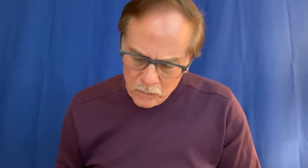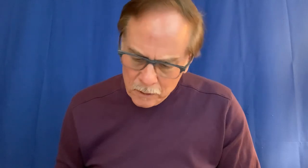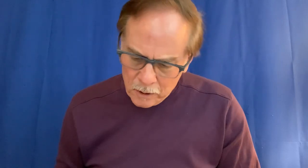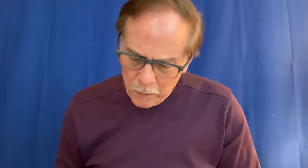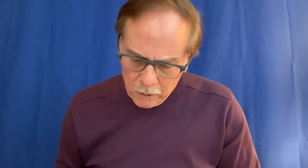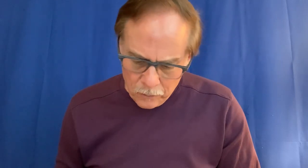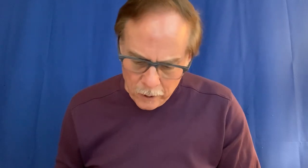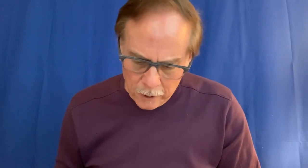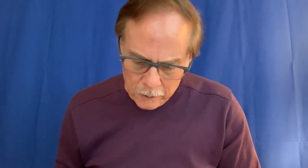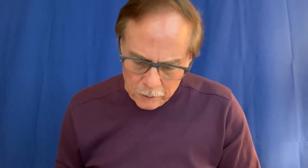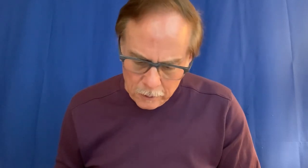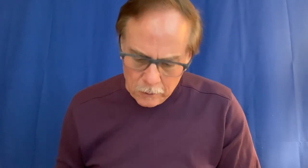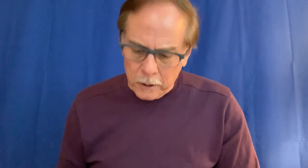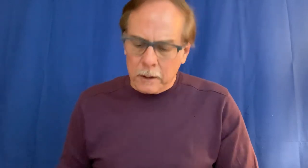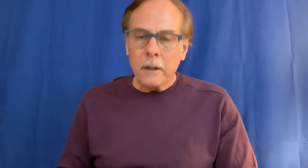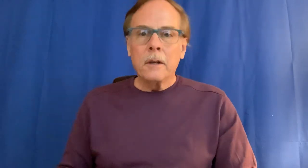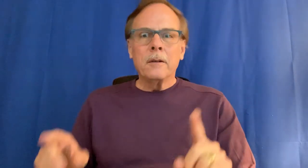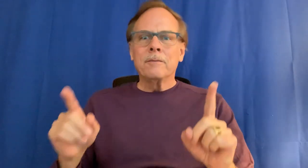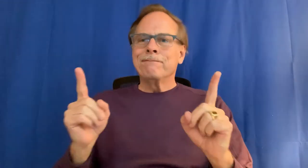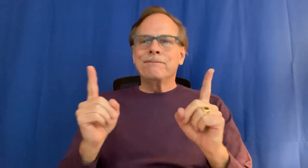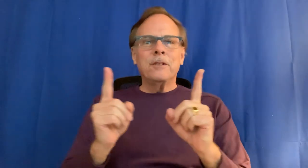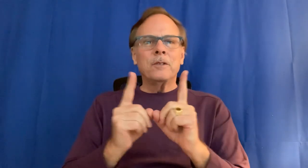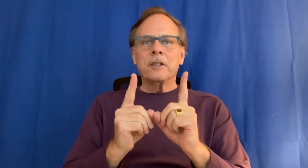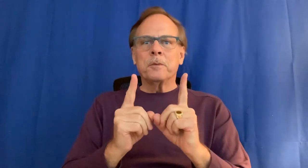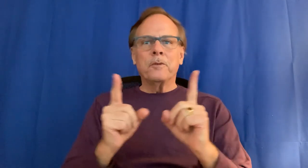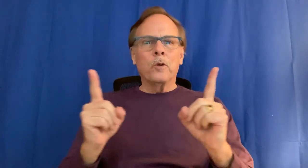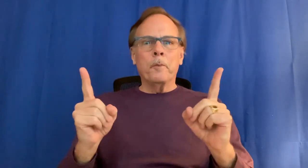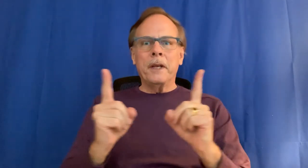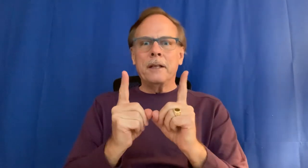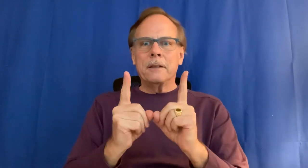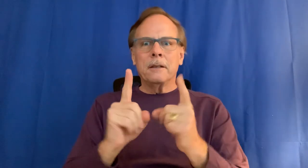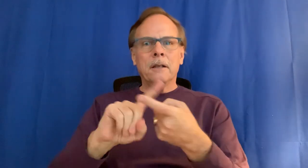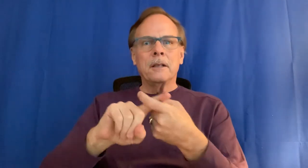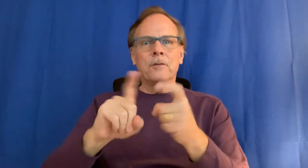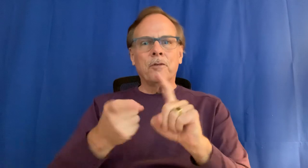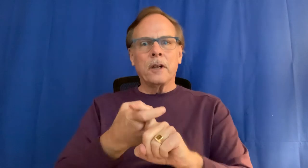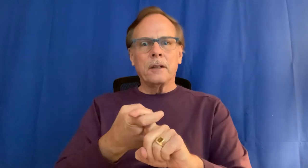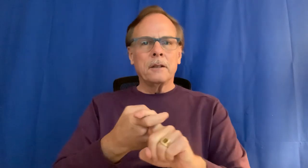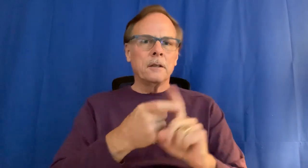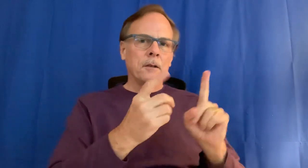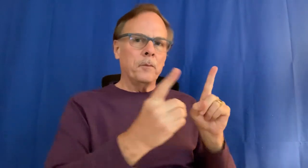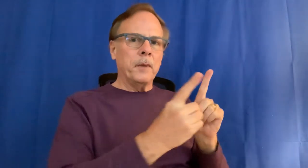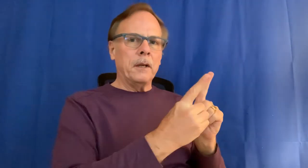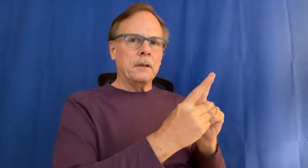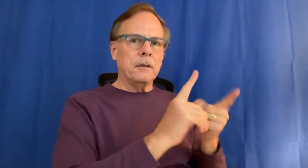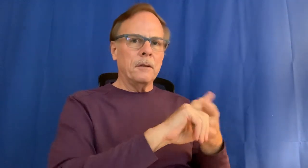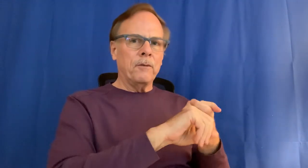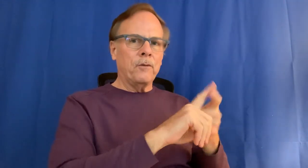To meet a friend. All right. You've done this before. Meet and then friend. Meet,